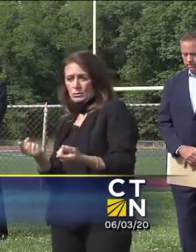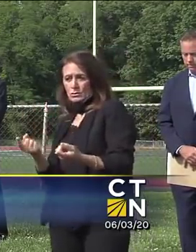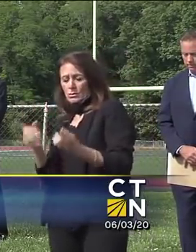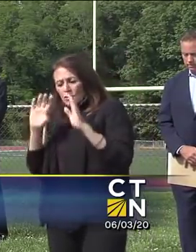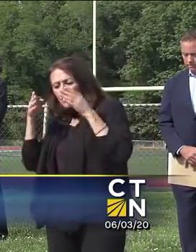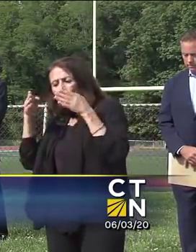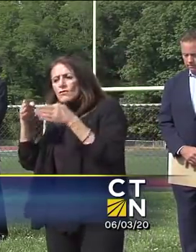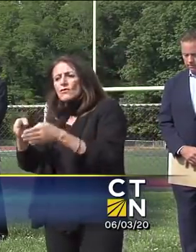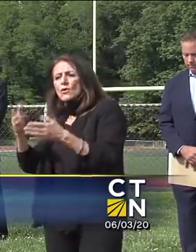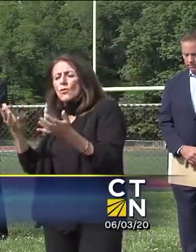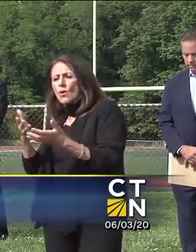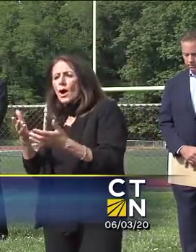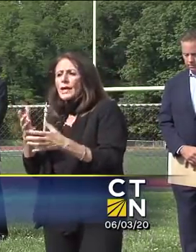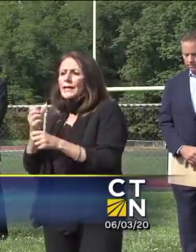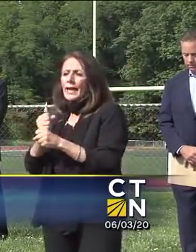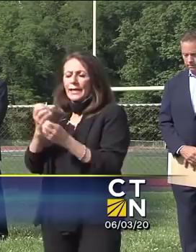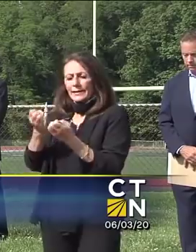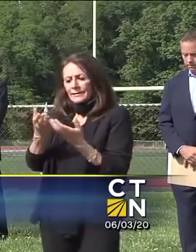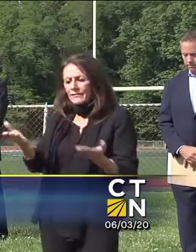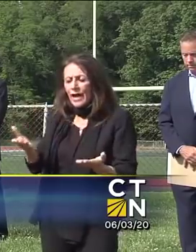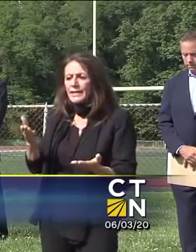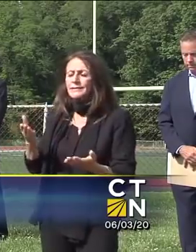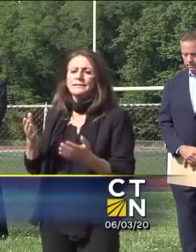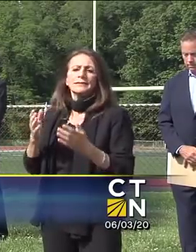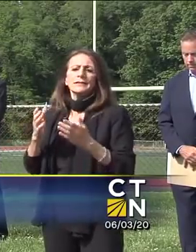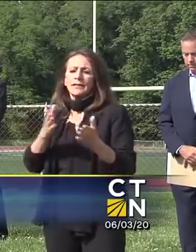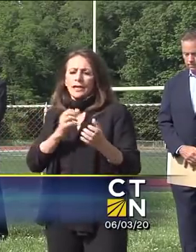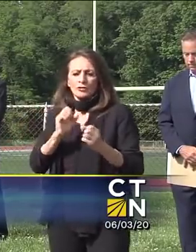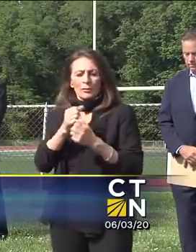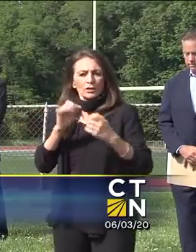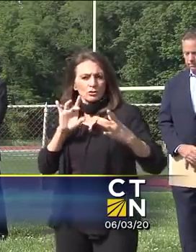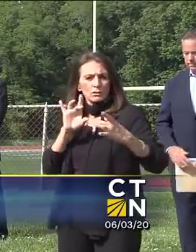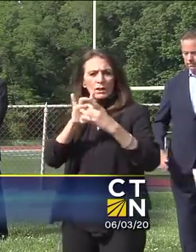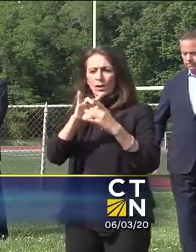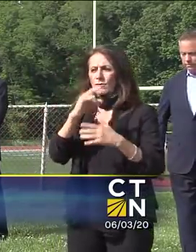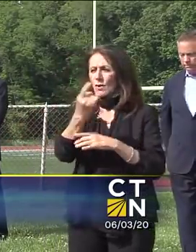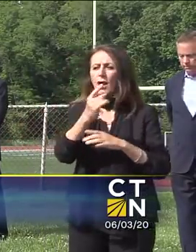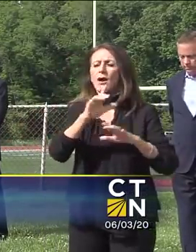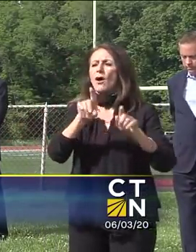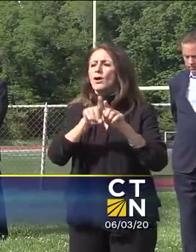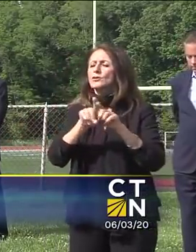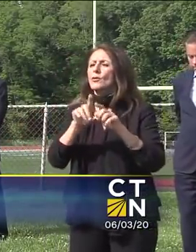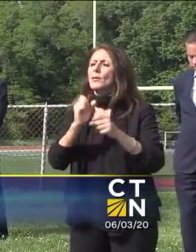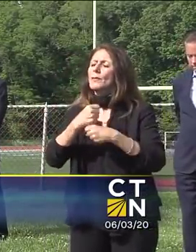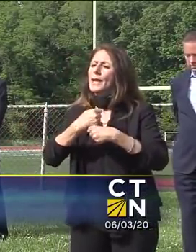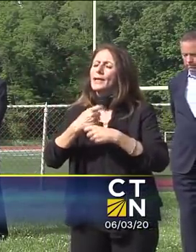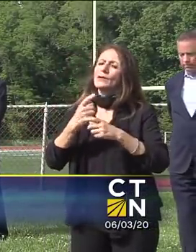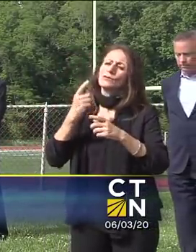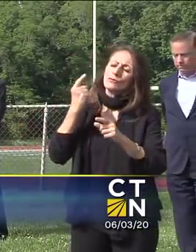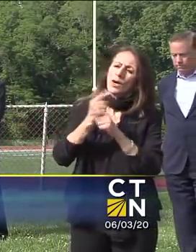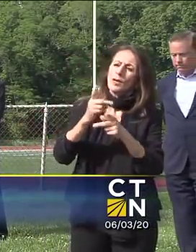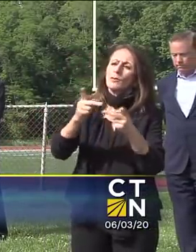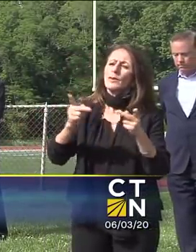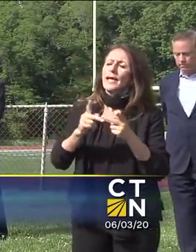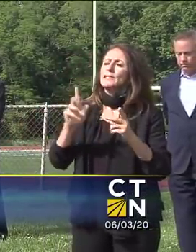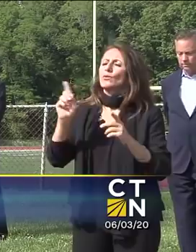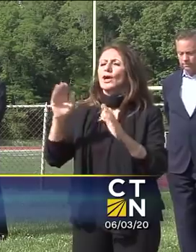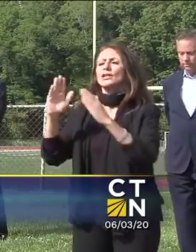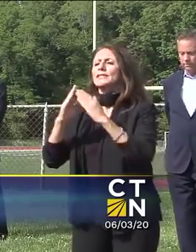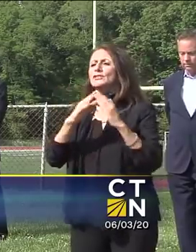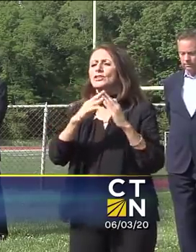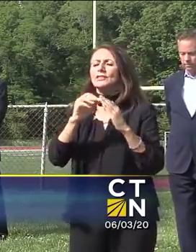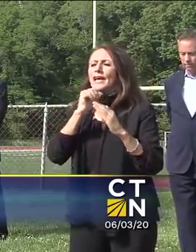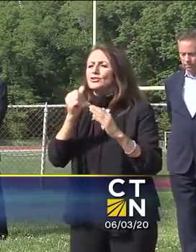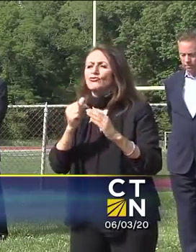efforts on getting devices, focusing our efforts on trying to get connectivity, but also trying to create a platform where districts are not trying